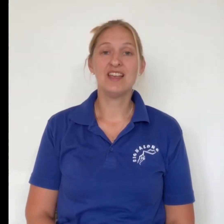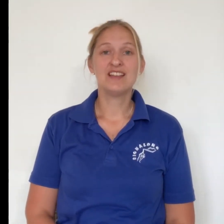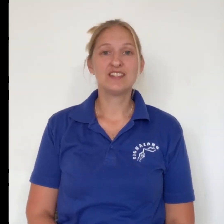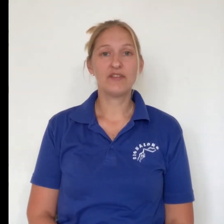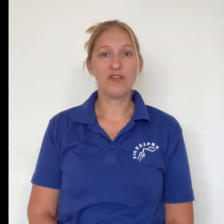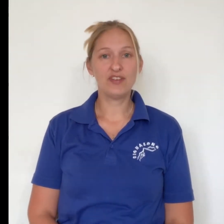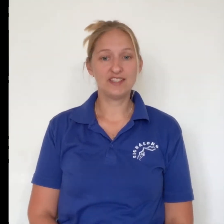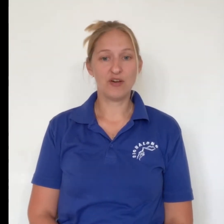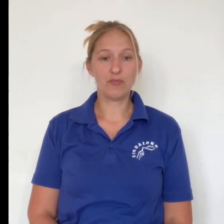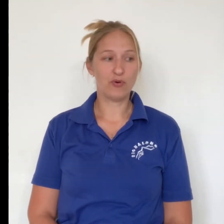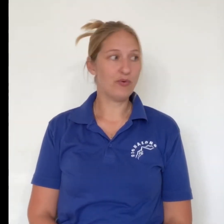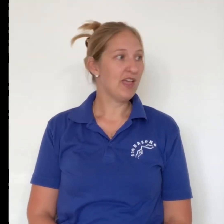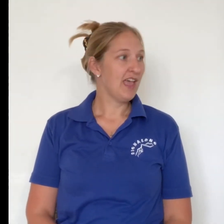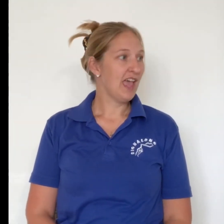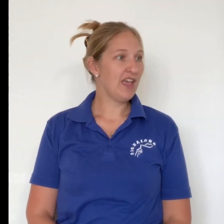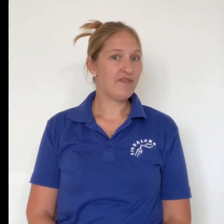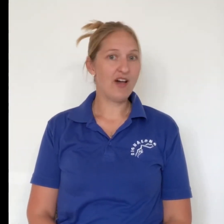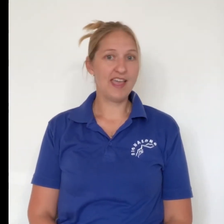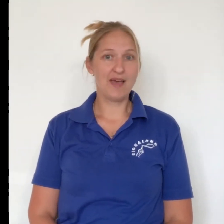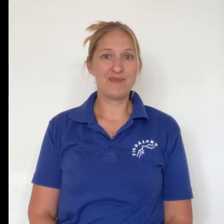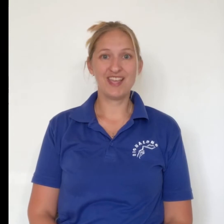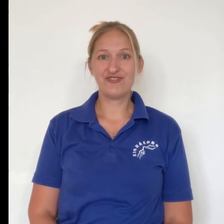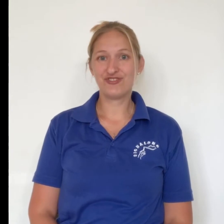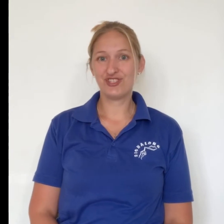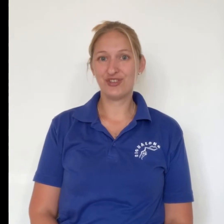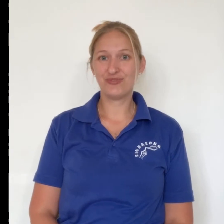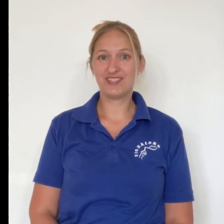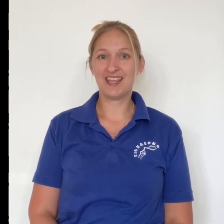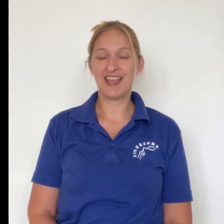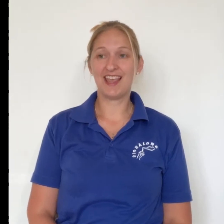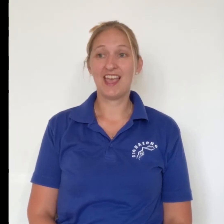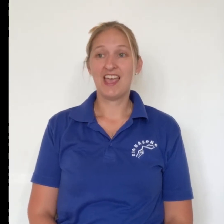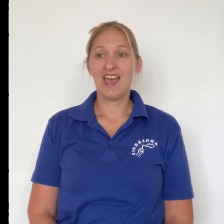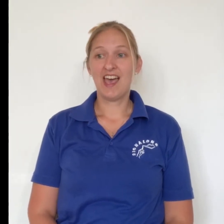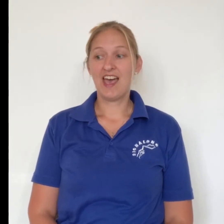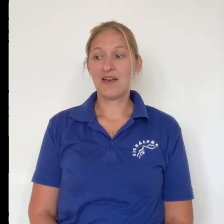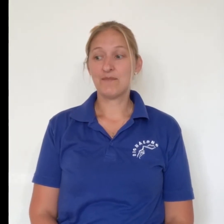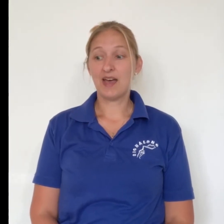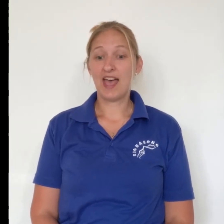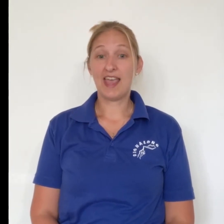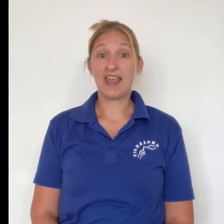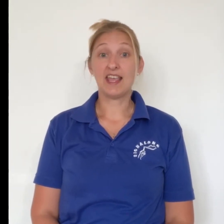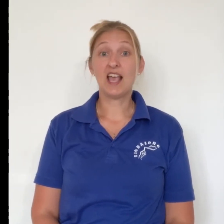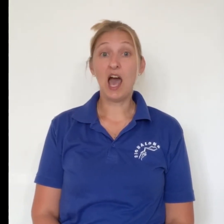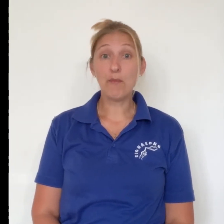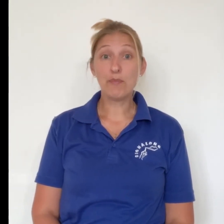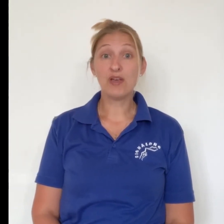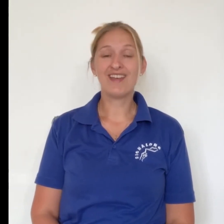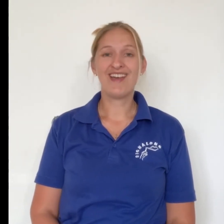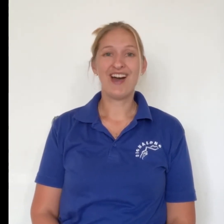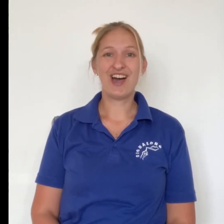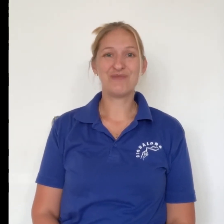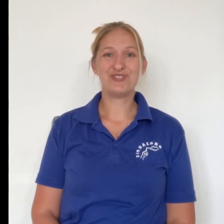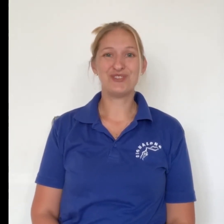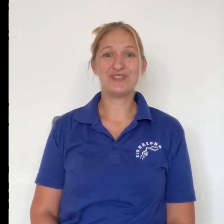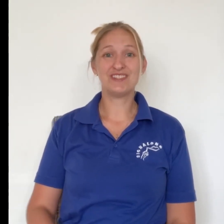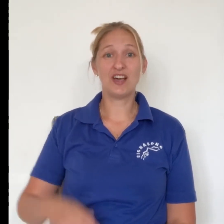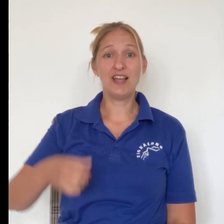So for example, if I am introducing a cup, I would do the sign